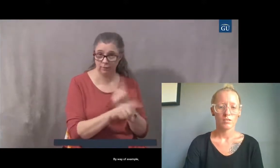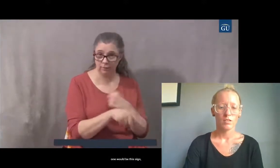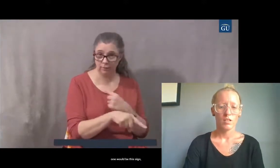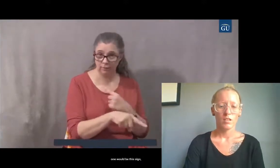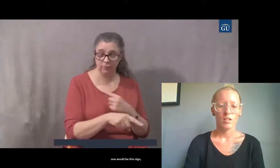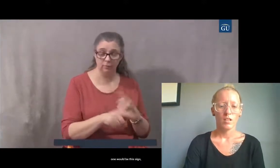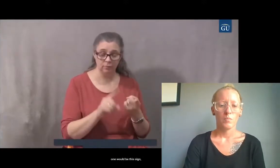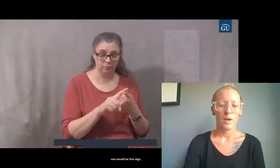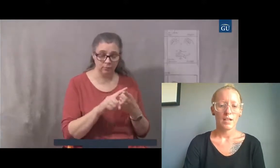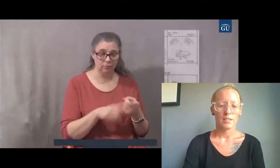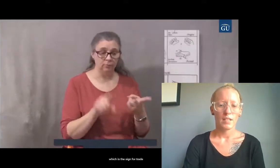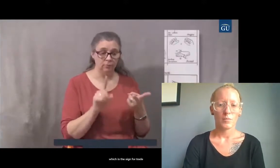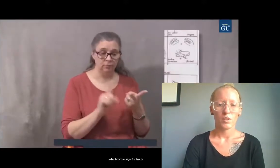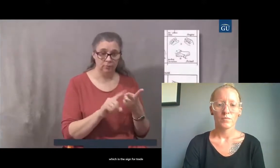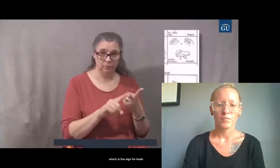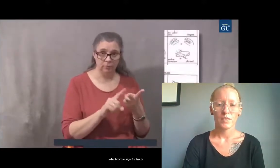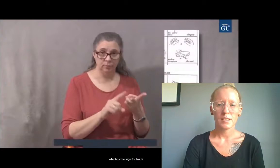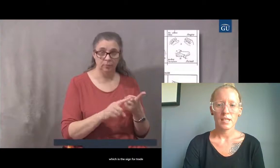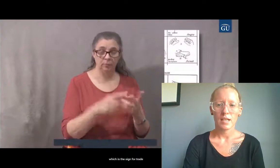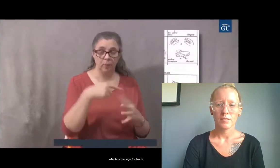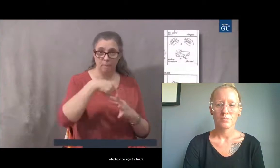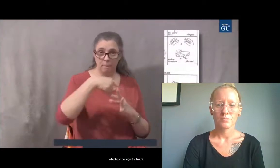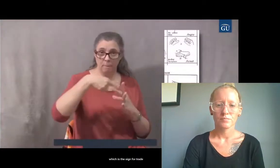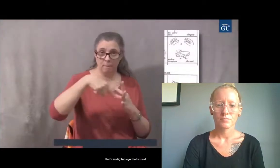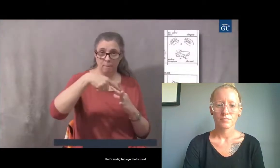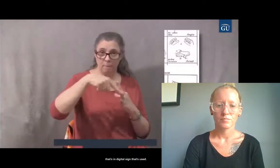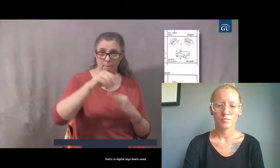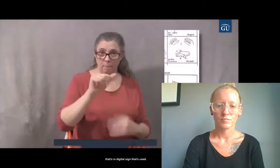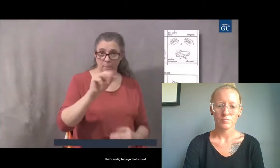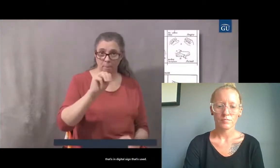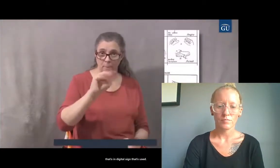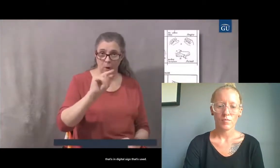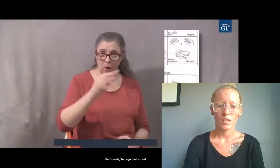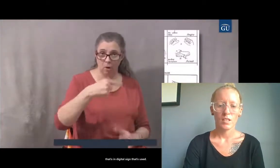differ. By example, this sign